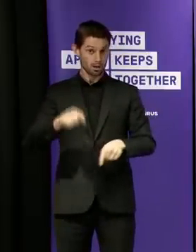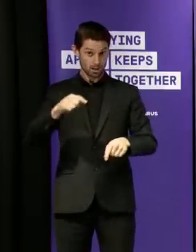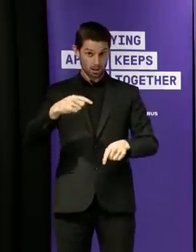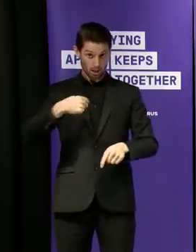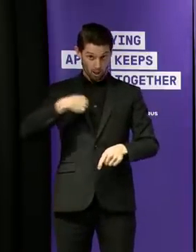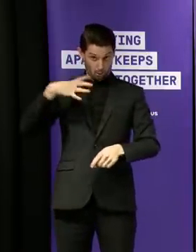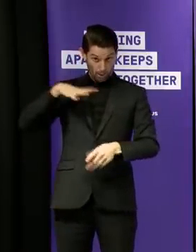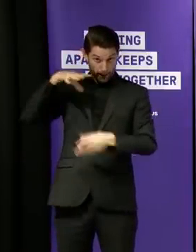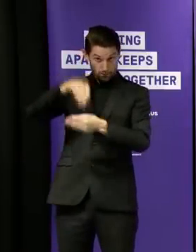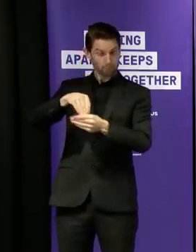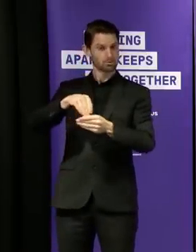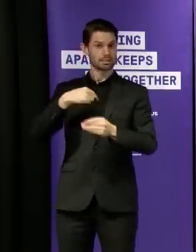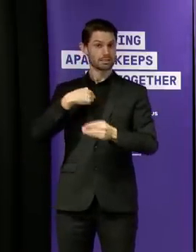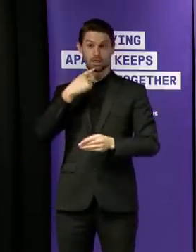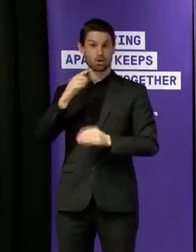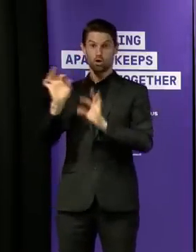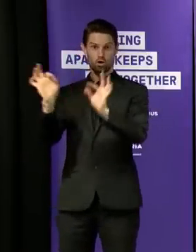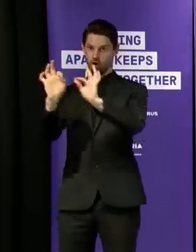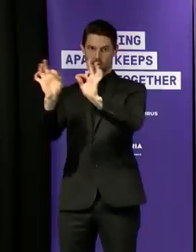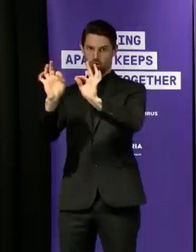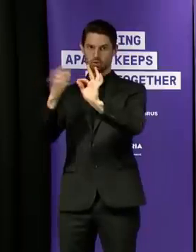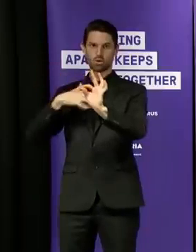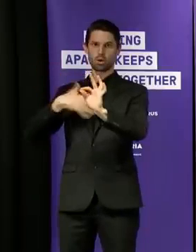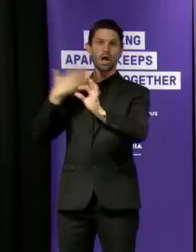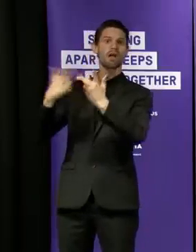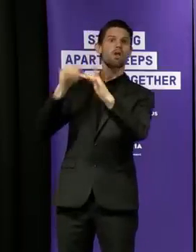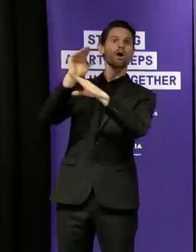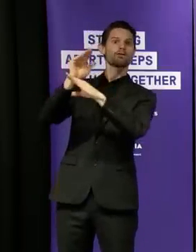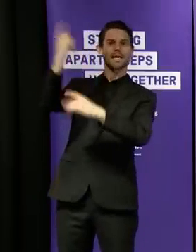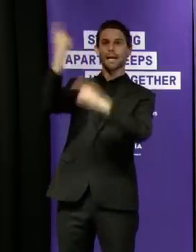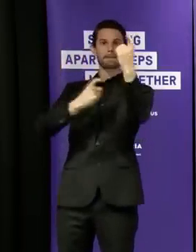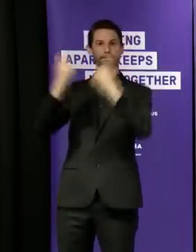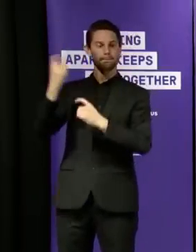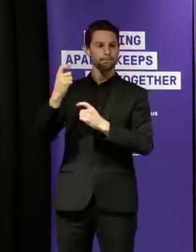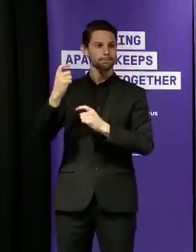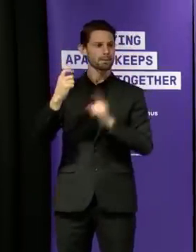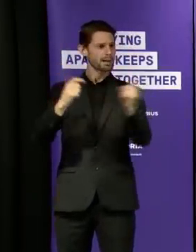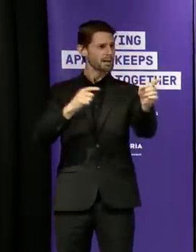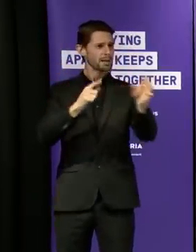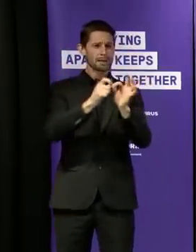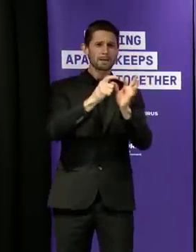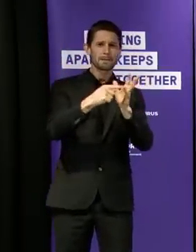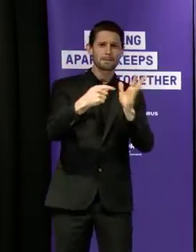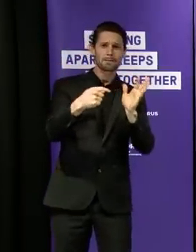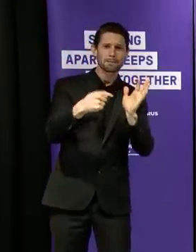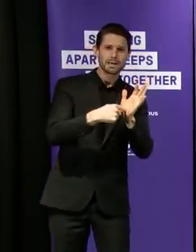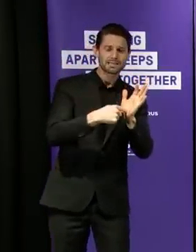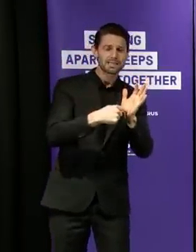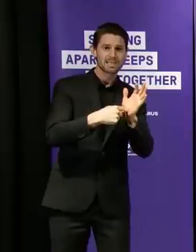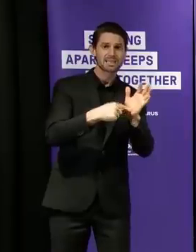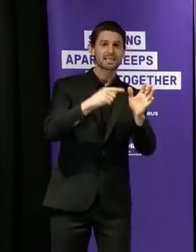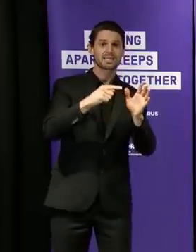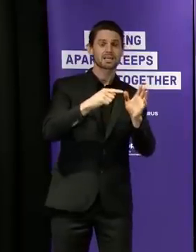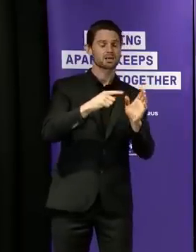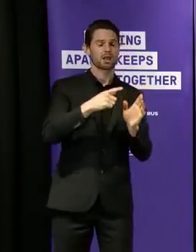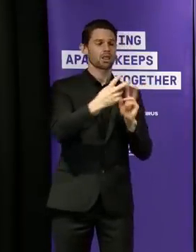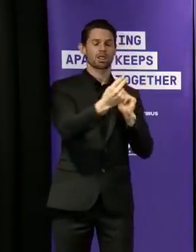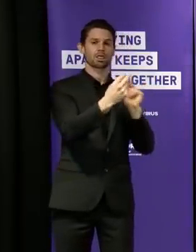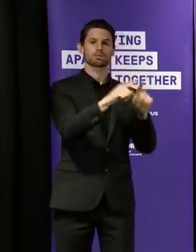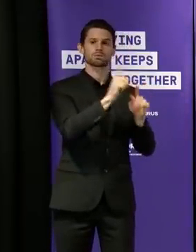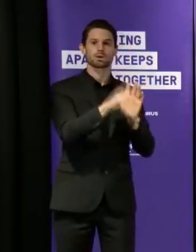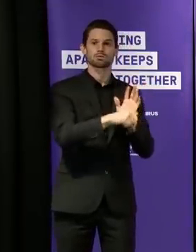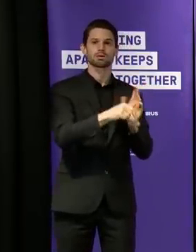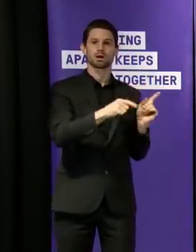bubble? Answer, no. And yet, we are. So if I'm a Melburnian, because we've got 55 people here. Well, sorry, I think